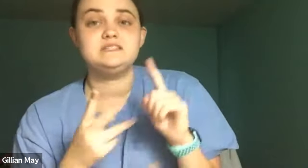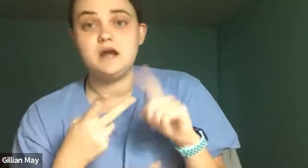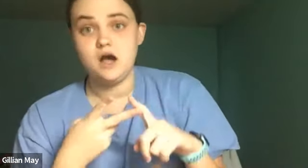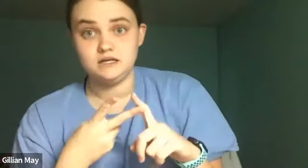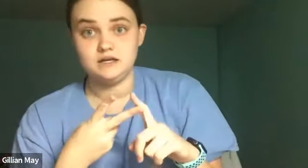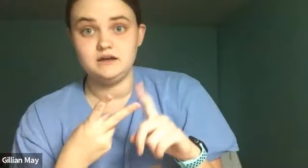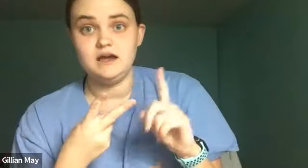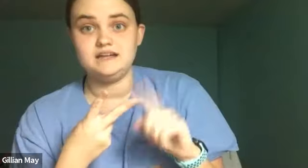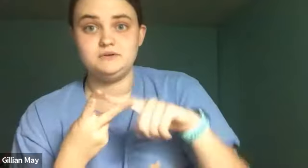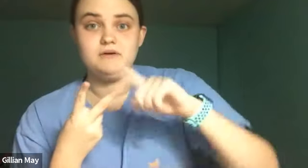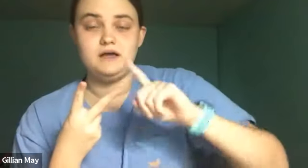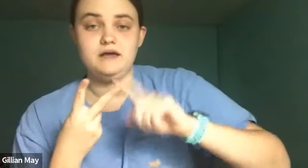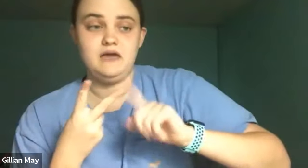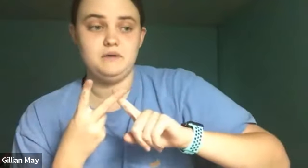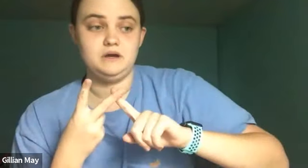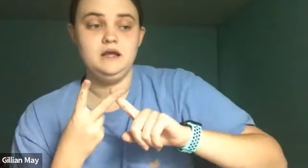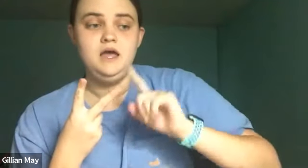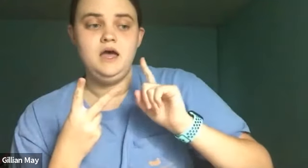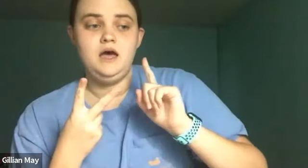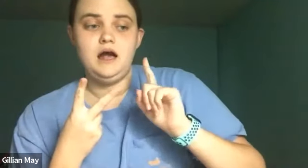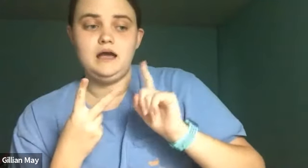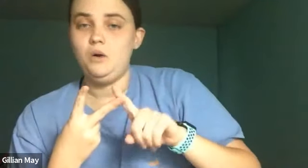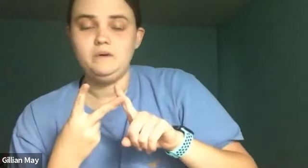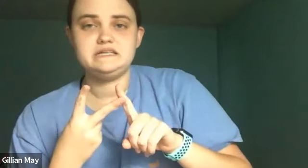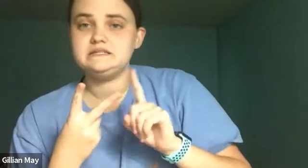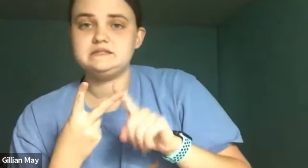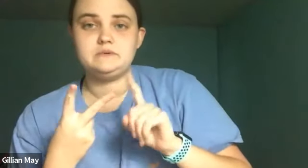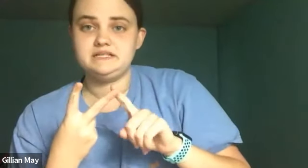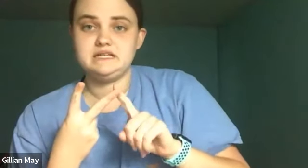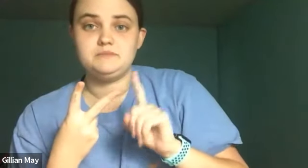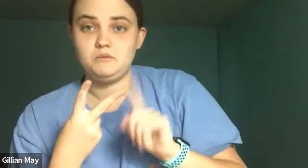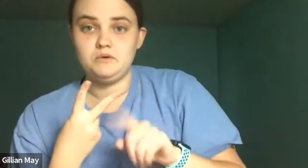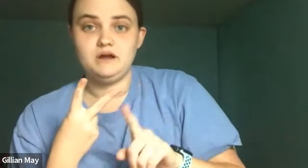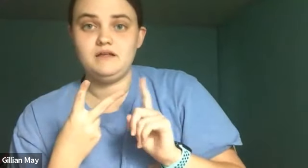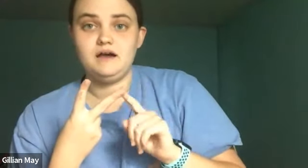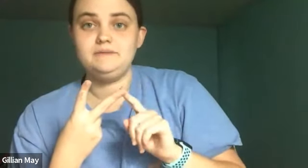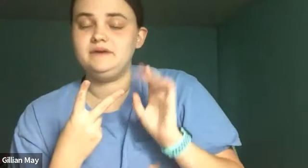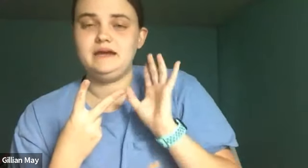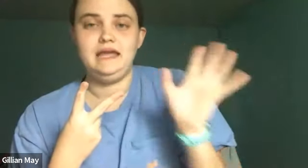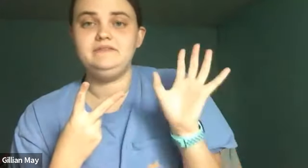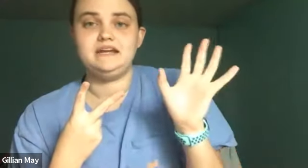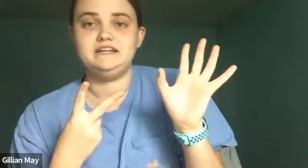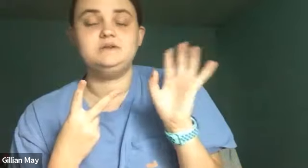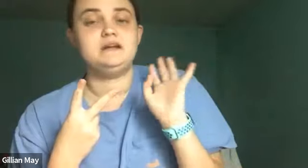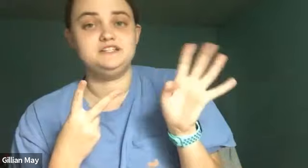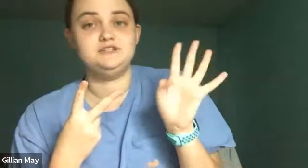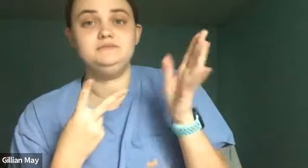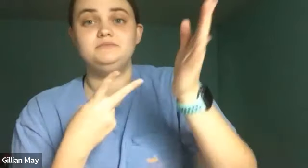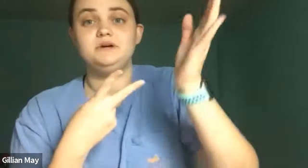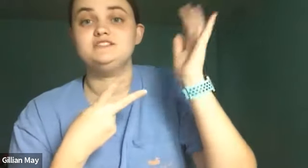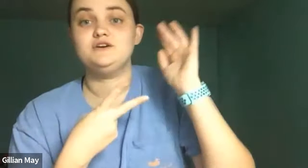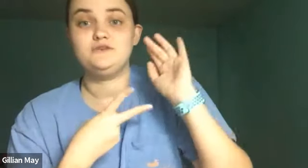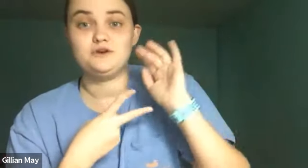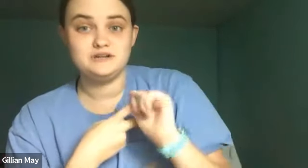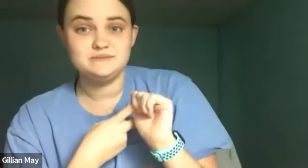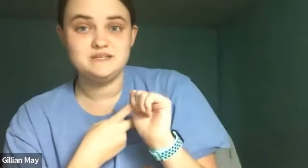and Hanukkah. I do add that one. I always get this one mixed up. I will not lie. I hate that I do it, but I do. But so for Christmas, there's